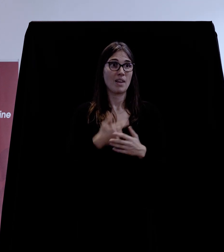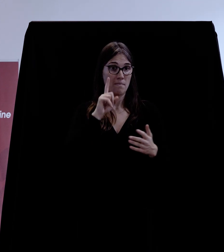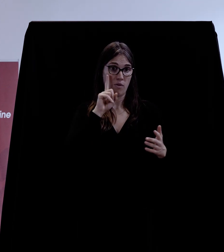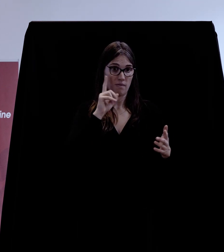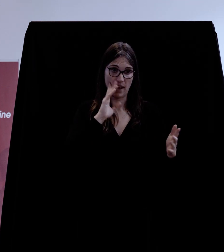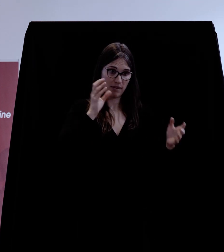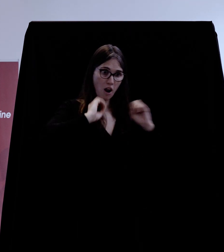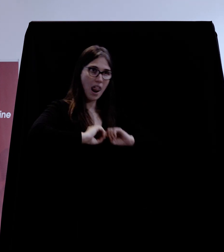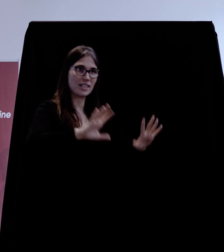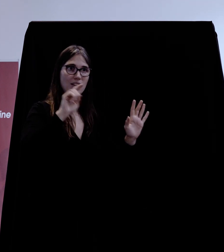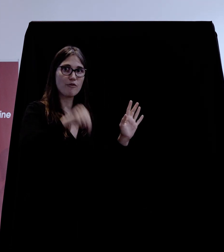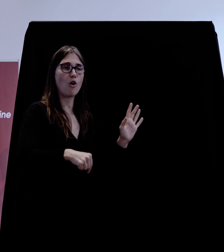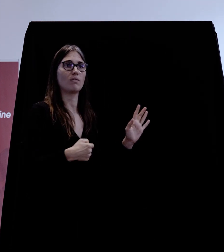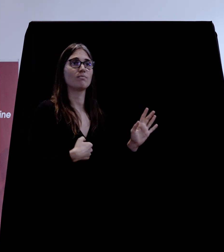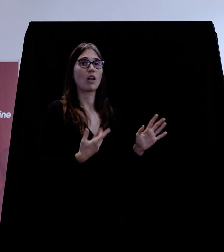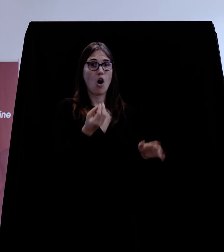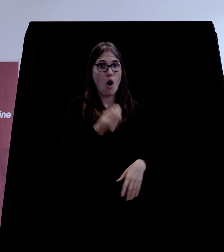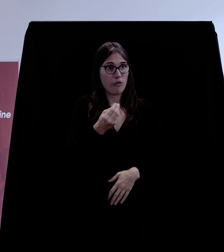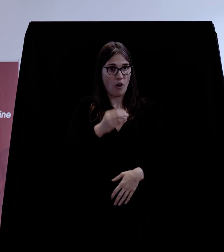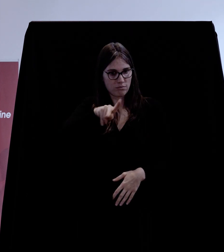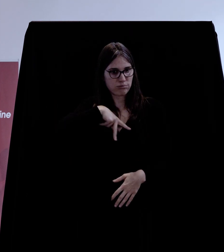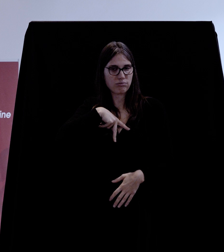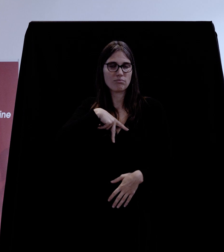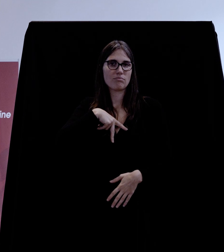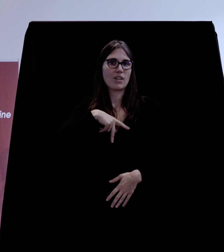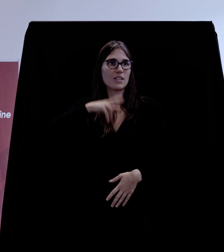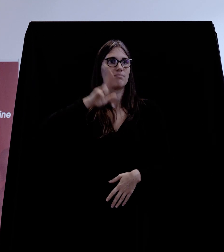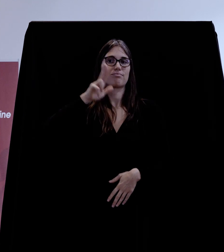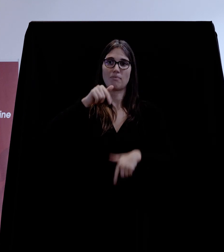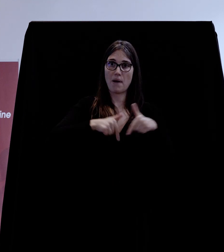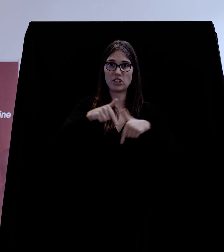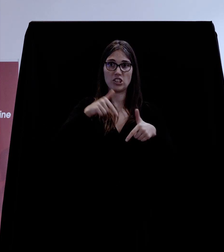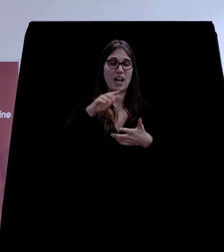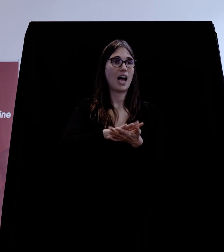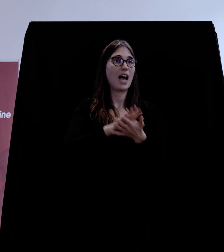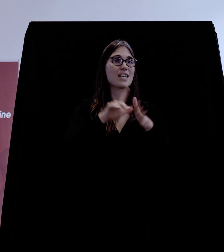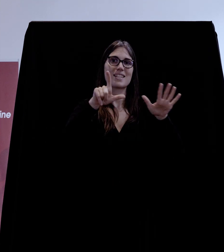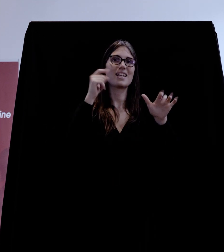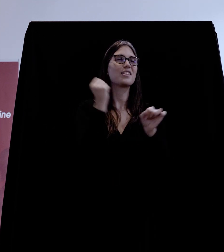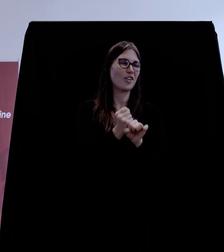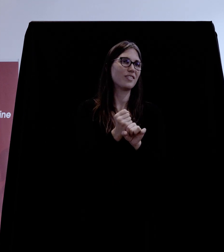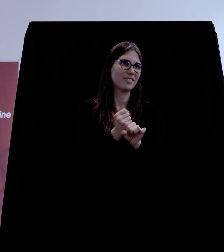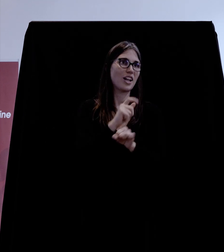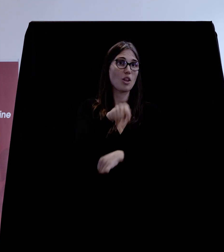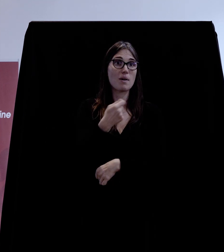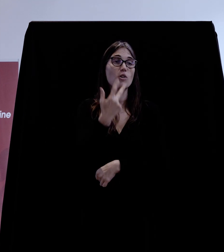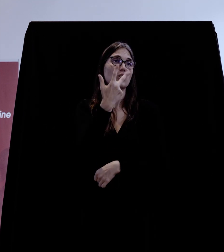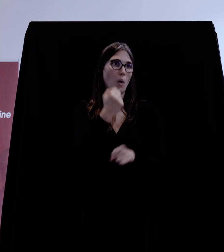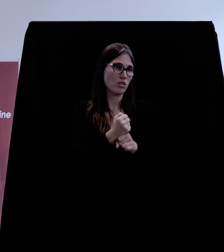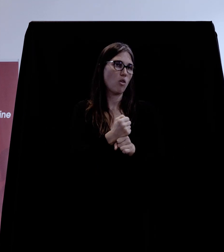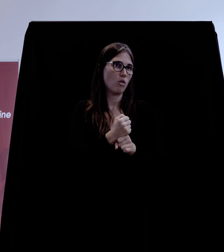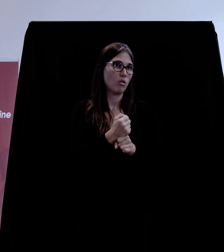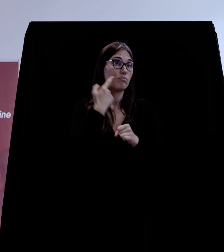so later. The average age tends to be right around turning 3 years old for charge. But I've known kids as late as